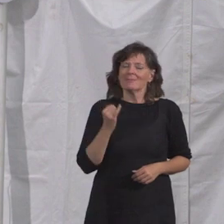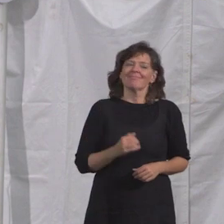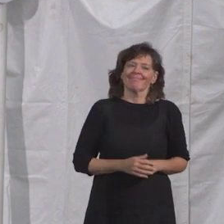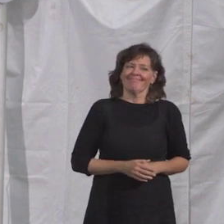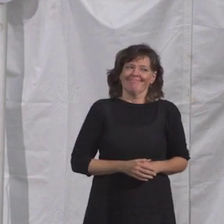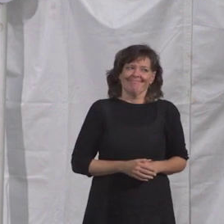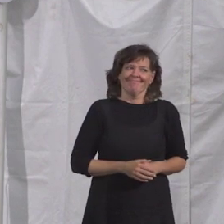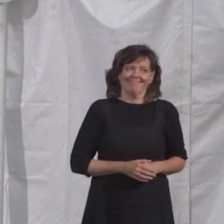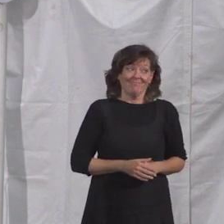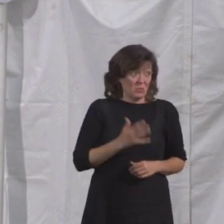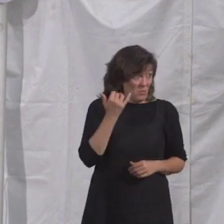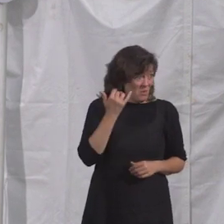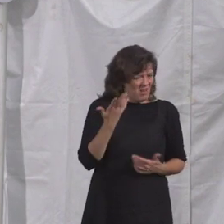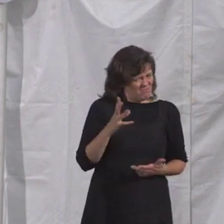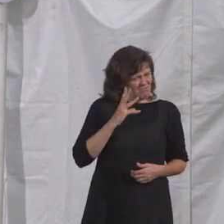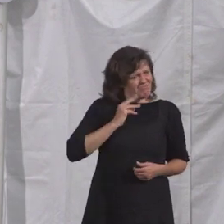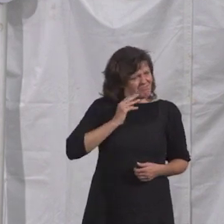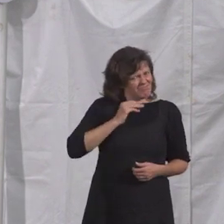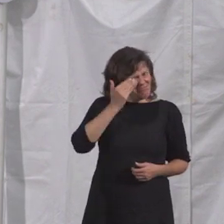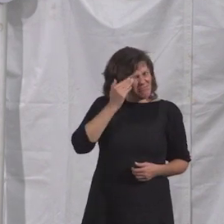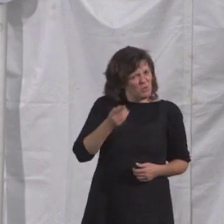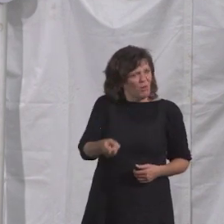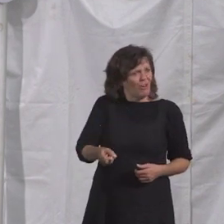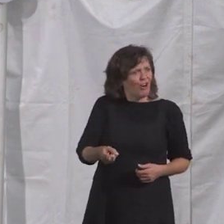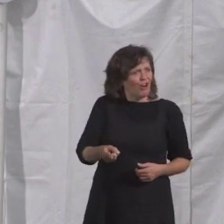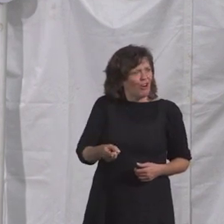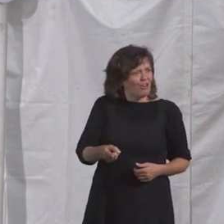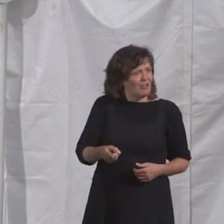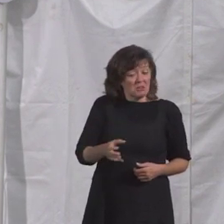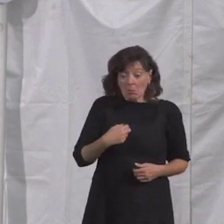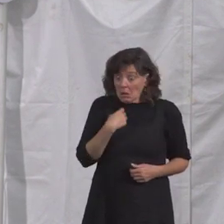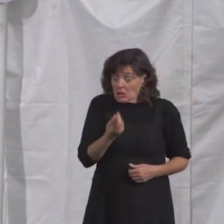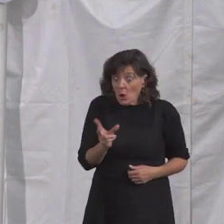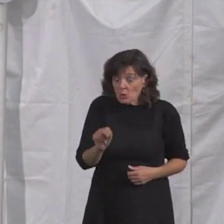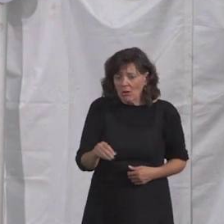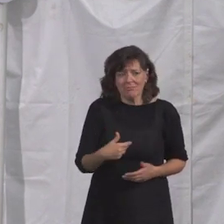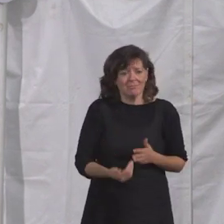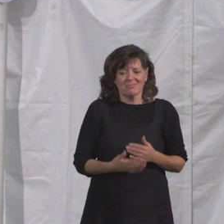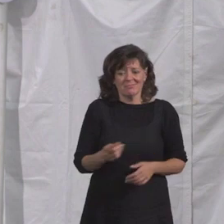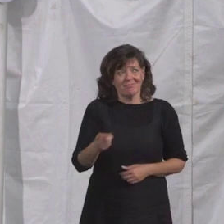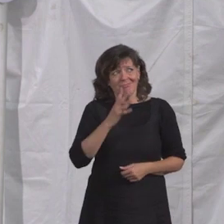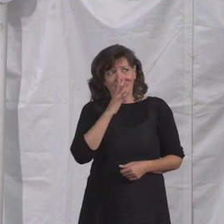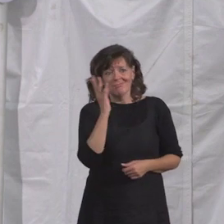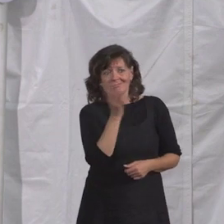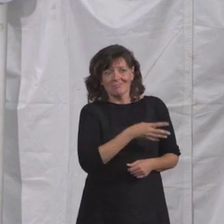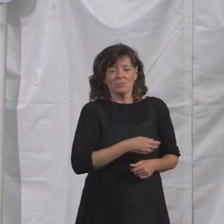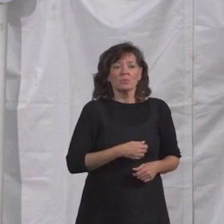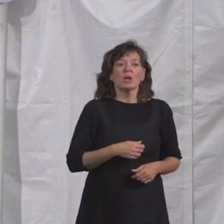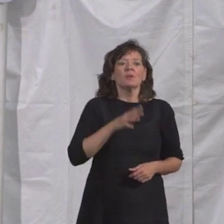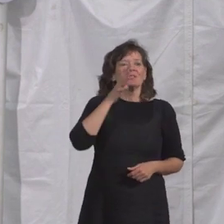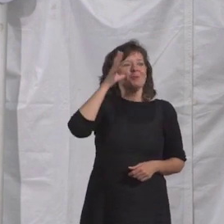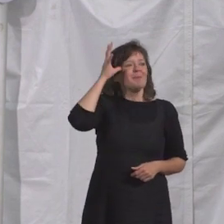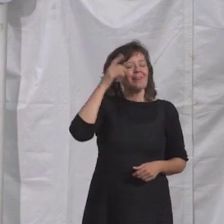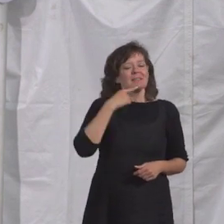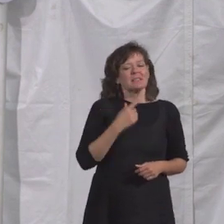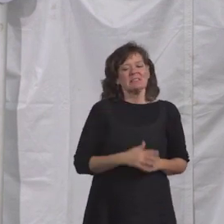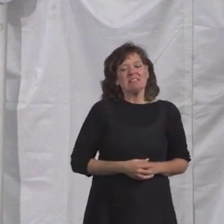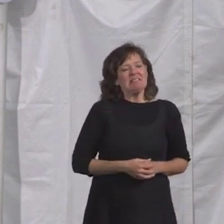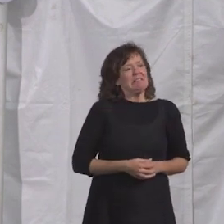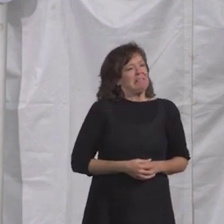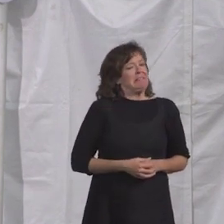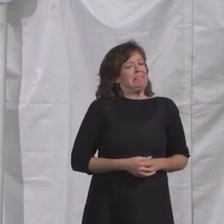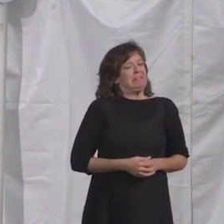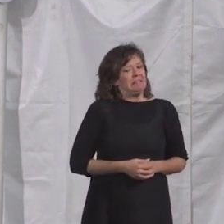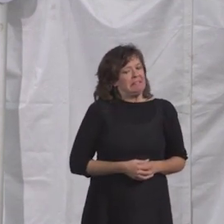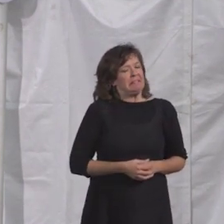her whole life, and they knew she was going to do it anyway. So they said things like, "Oh, Lordy, we better